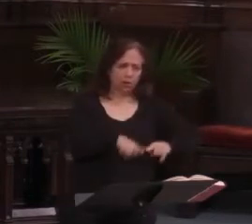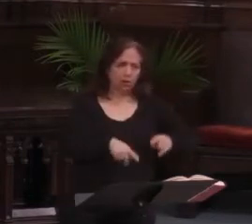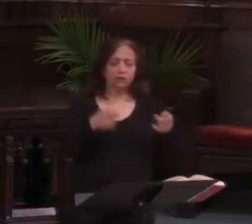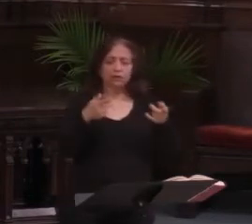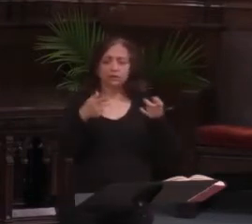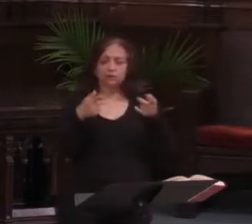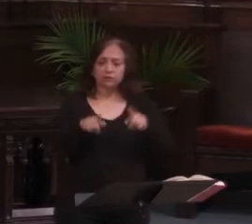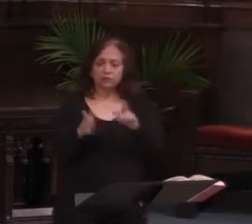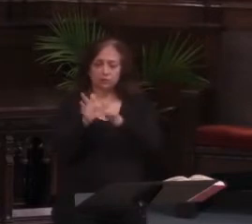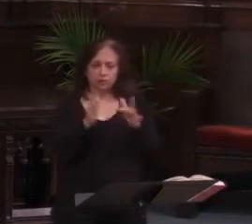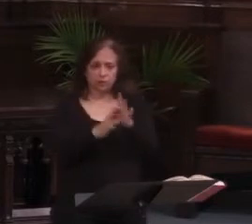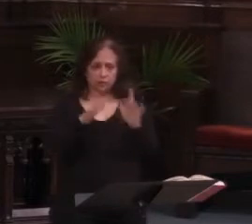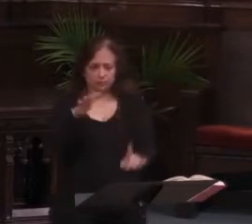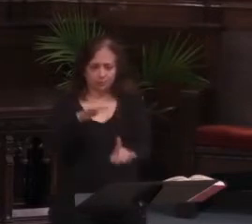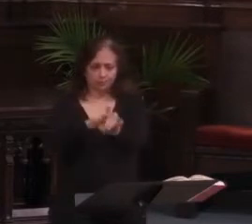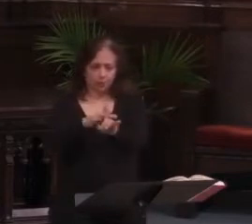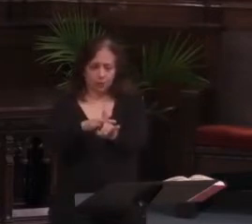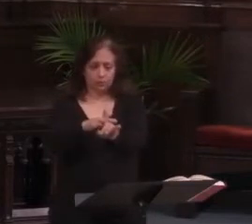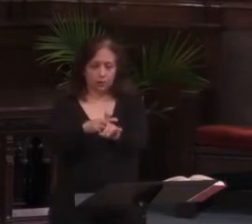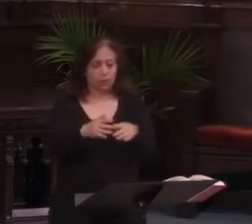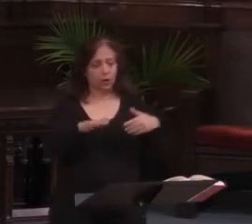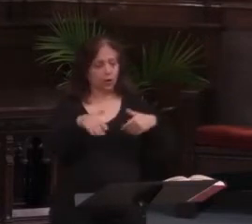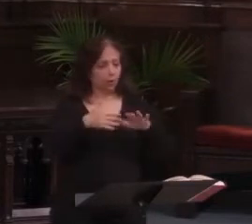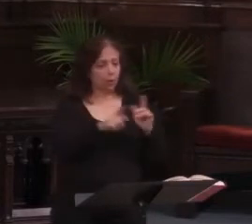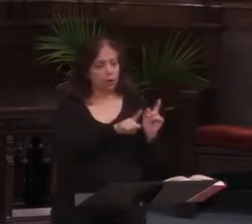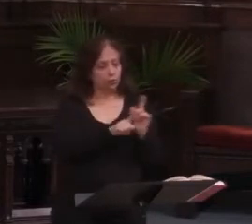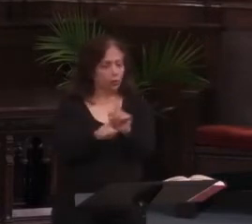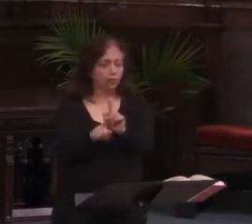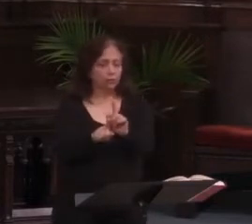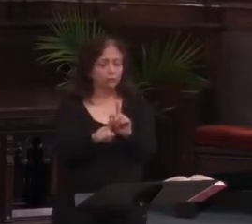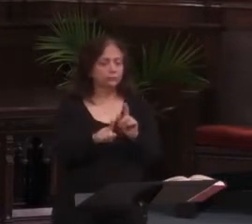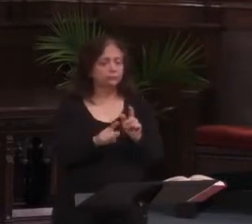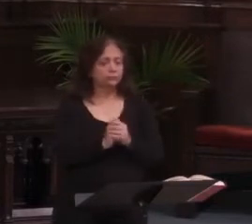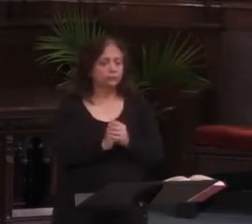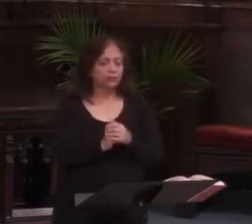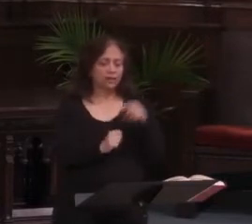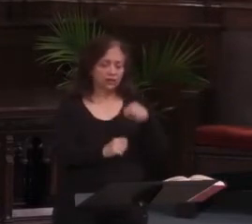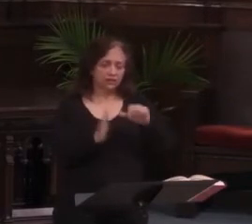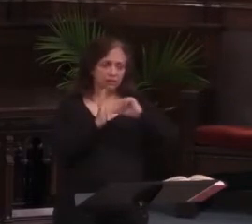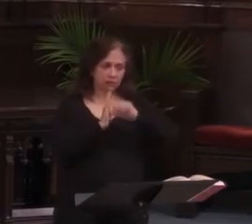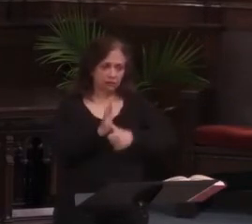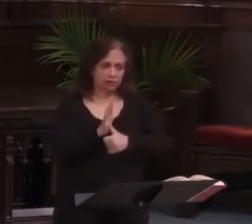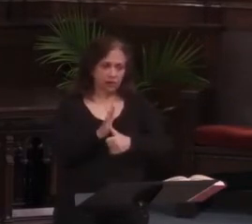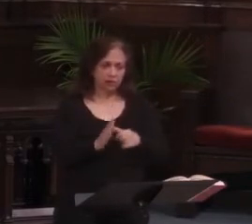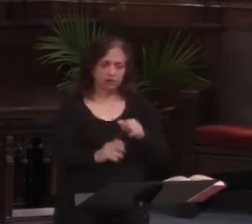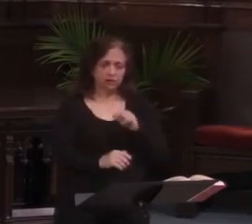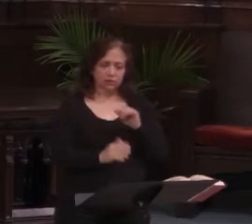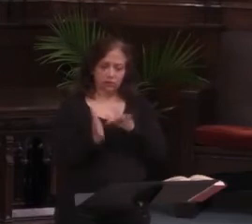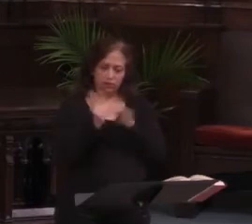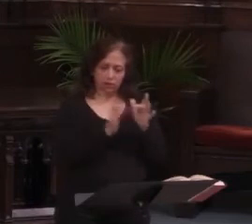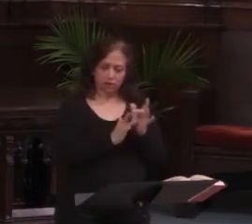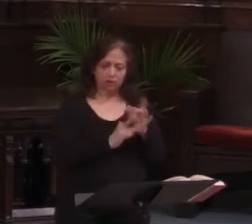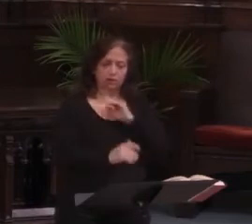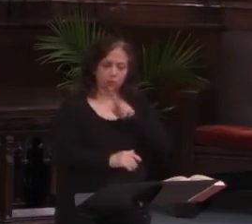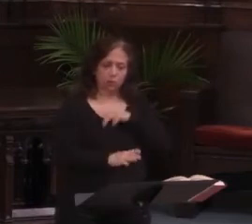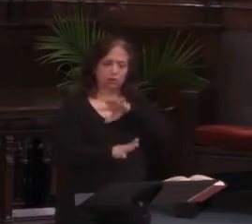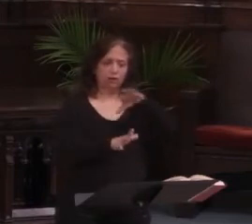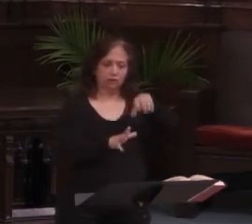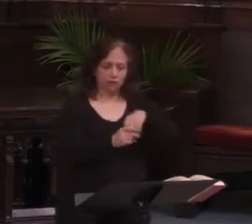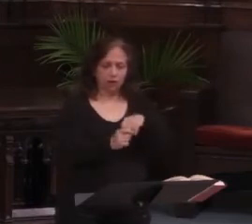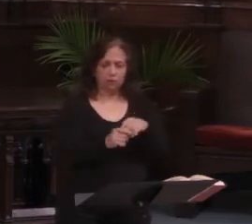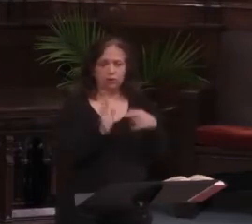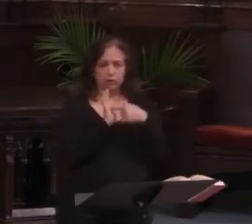comes up and walks along with them. This emphasizes Jesus' personal involvement. It shows